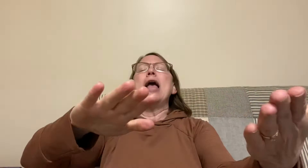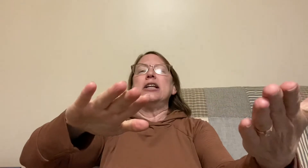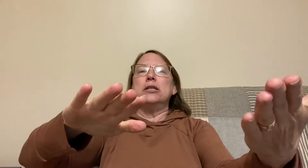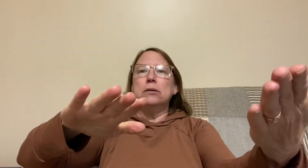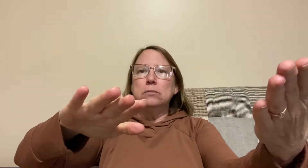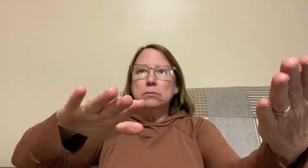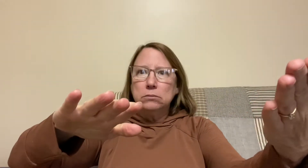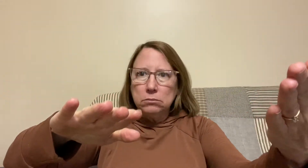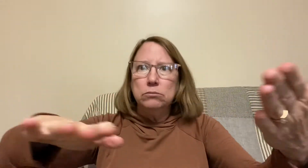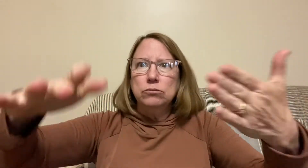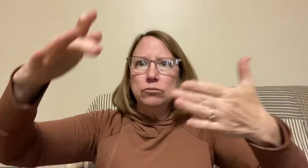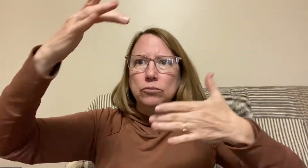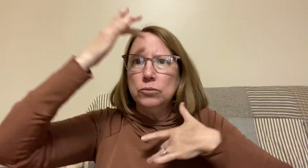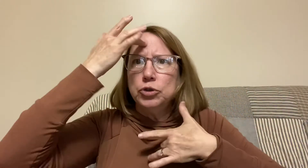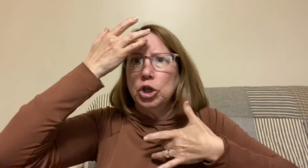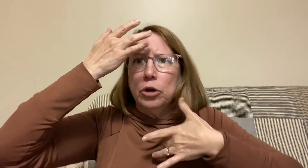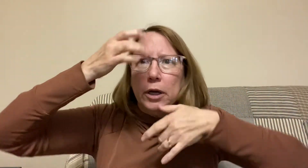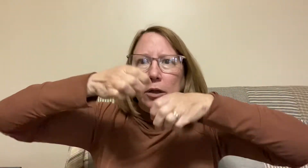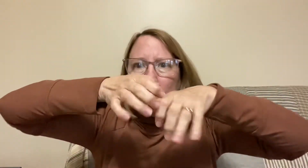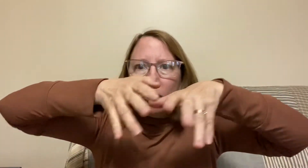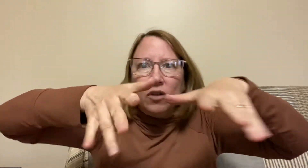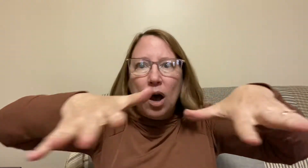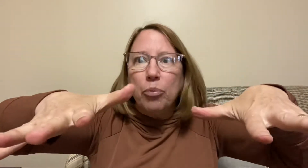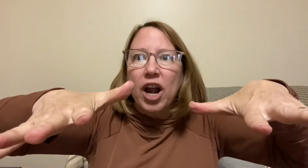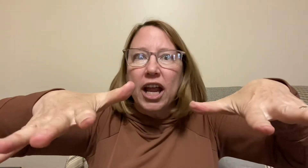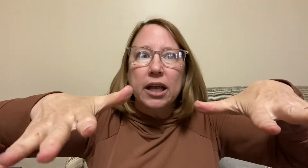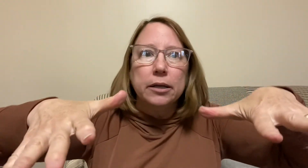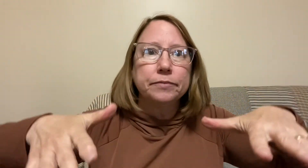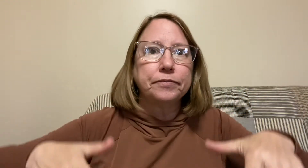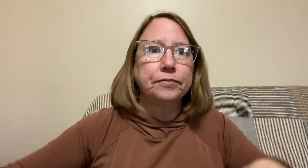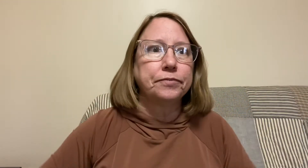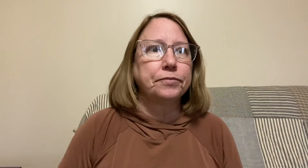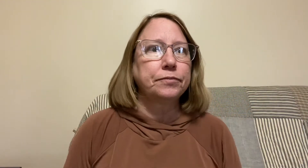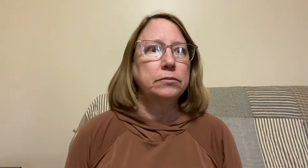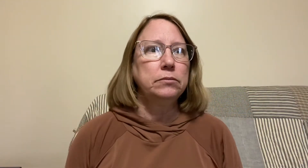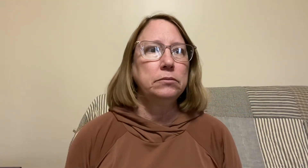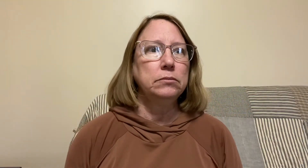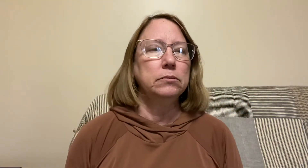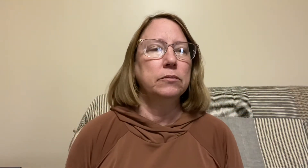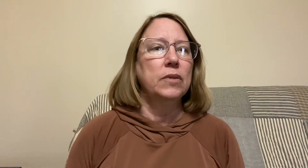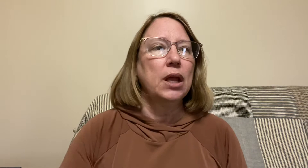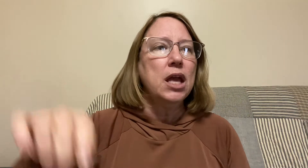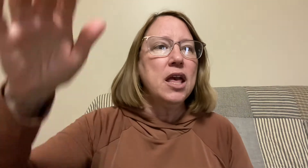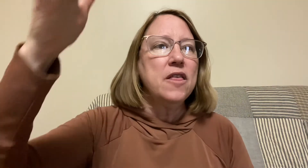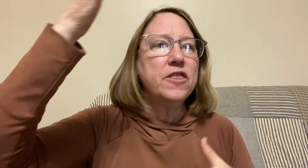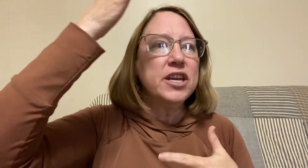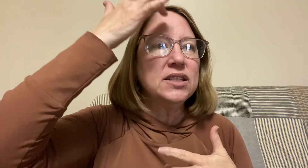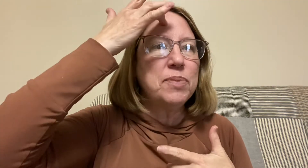in the 600s, was the most terrible of